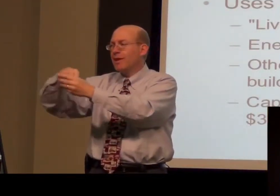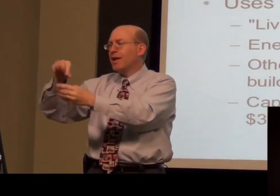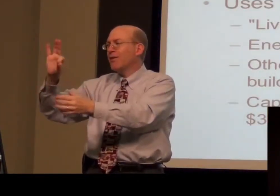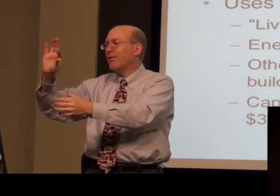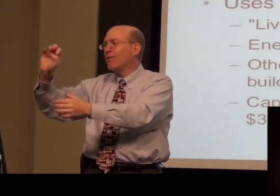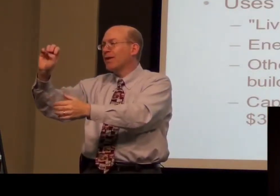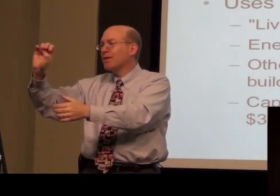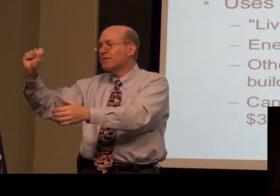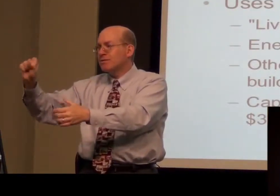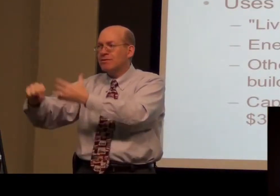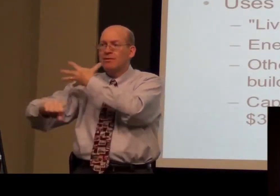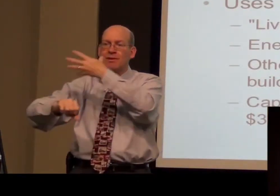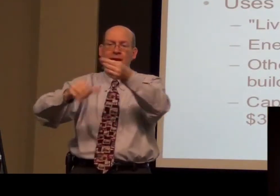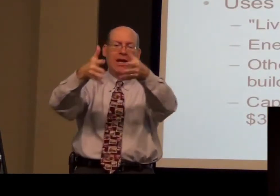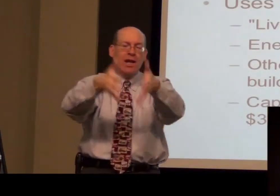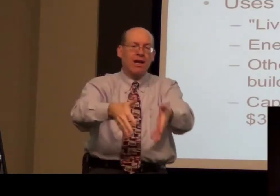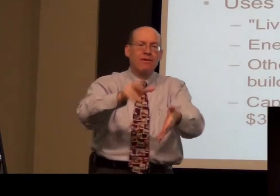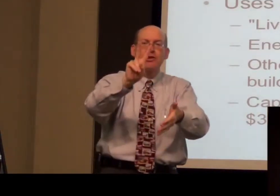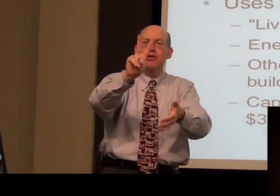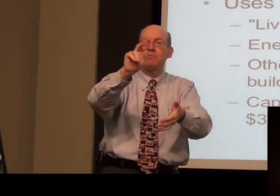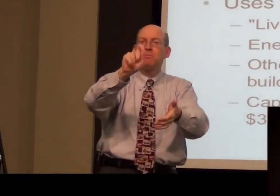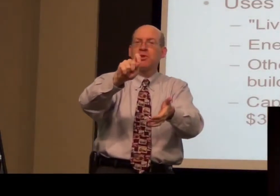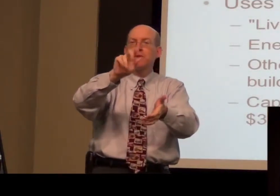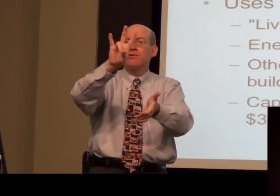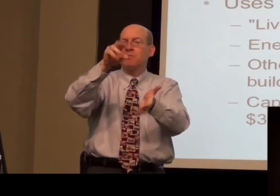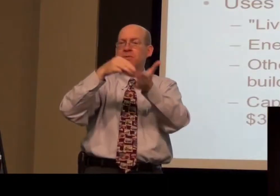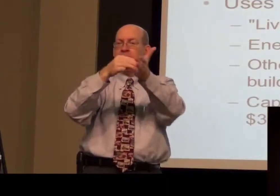million really went to fees.